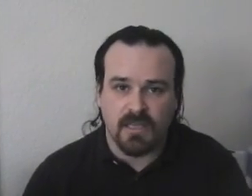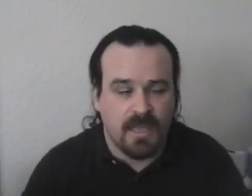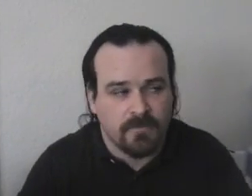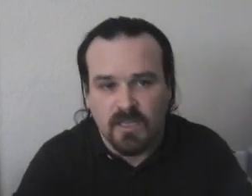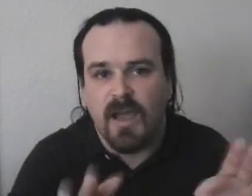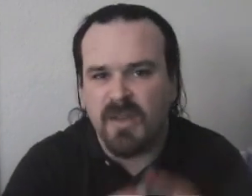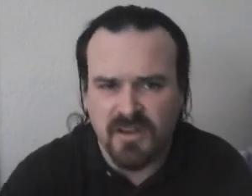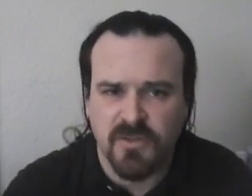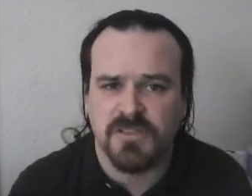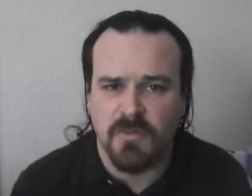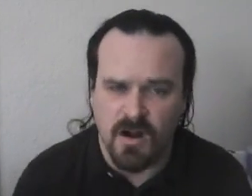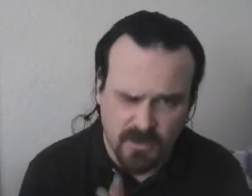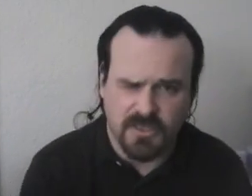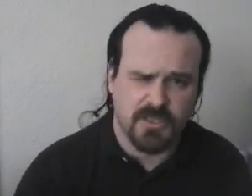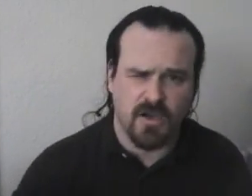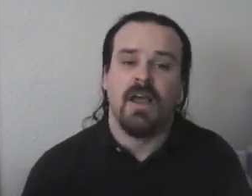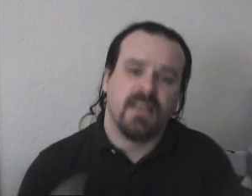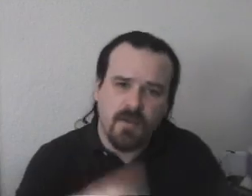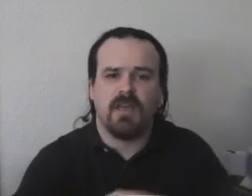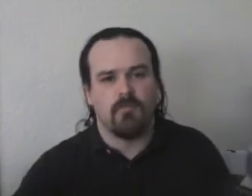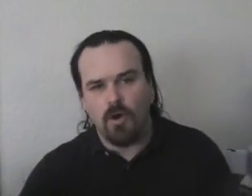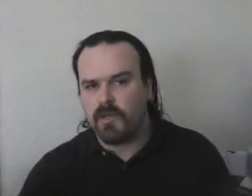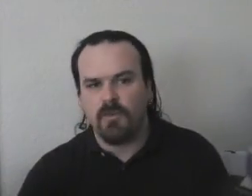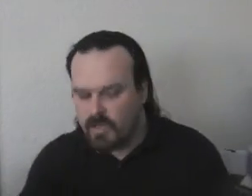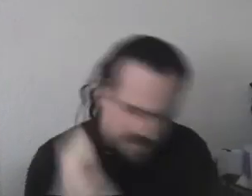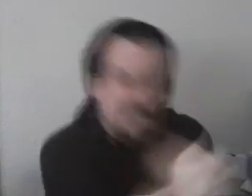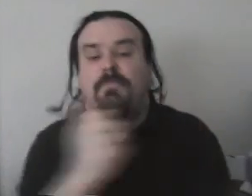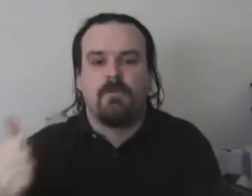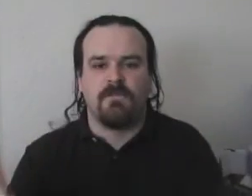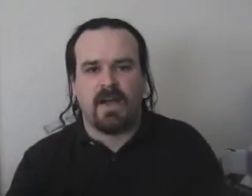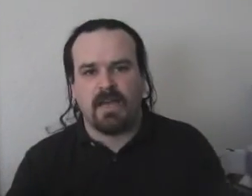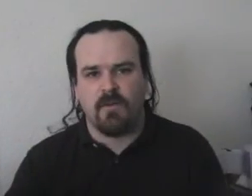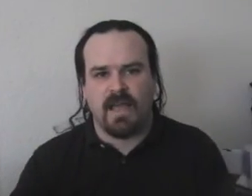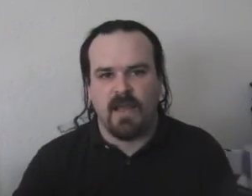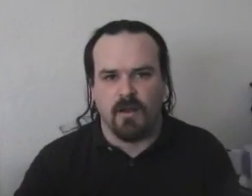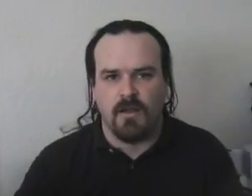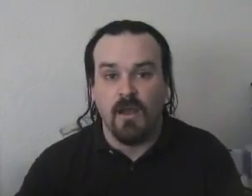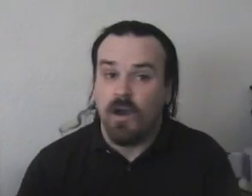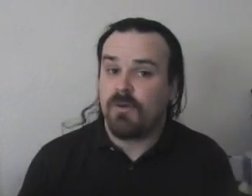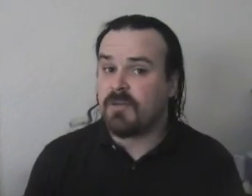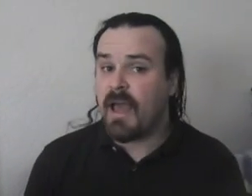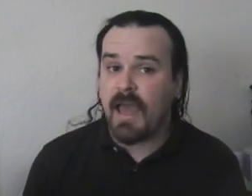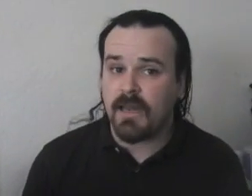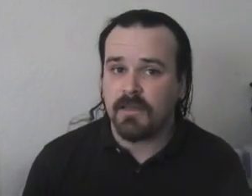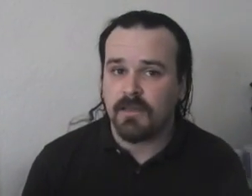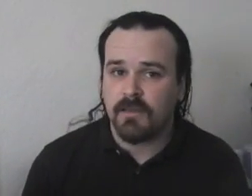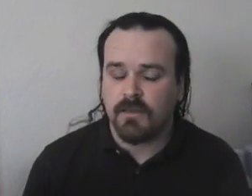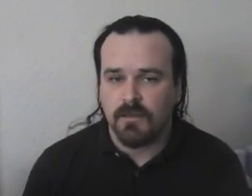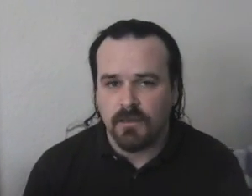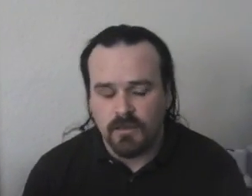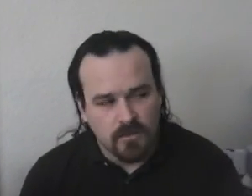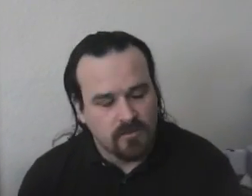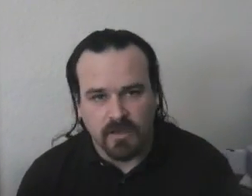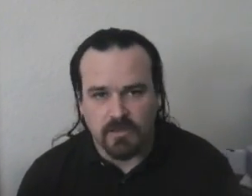the day, I'm not going to do this tomorrow, I'm going to let you go. And then come in early in the morning and slap you in the fucking head with a hammer. Oh, wasn't a bat. Fucking